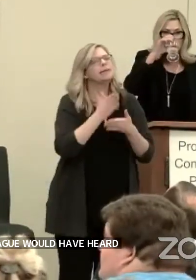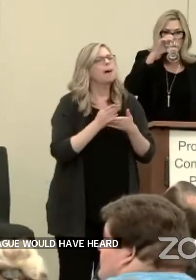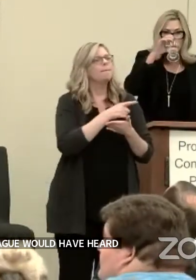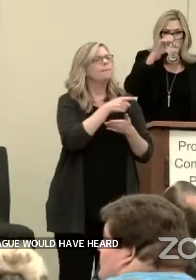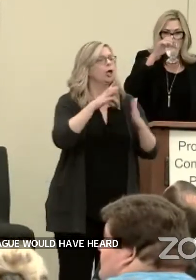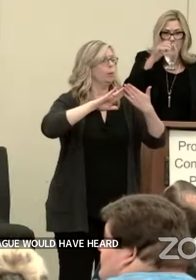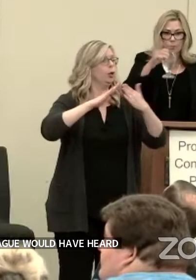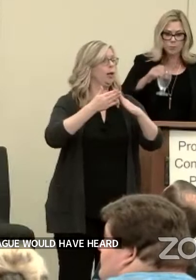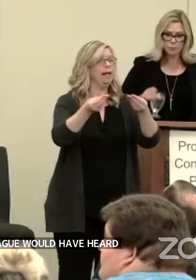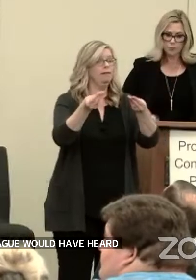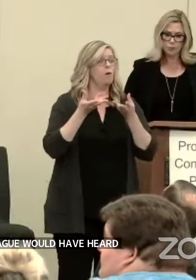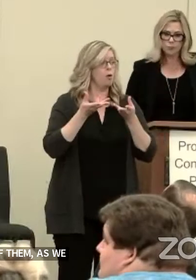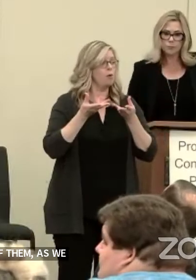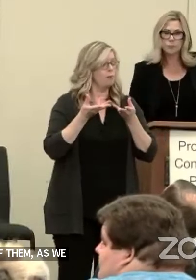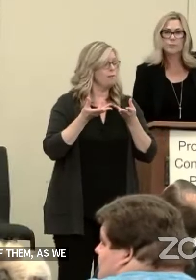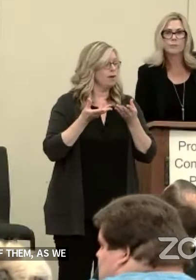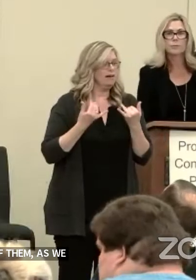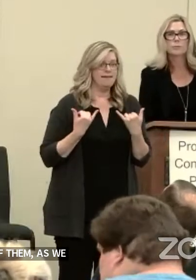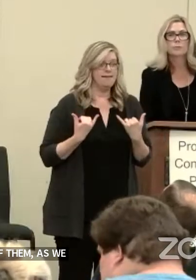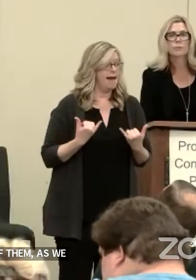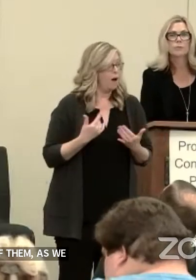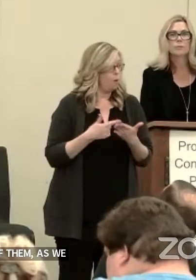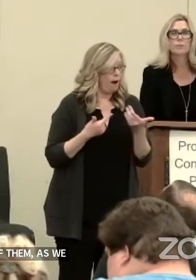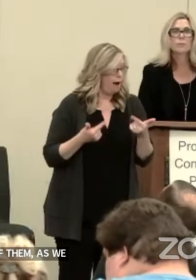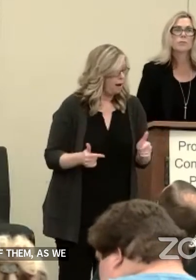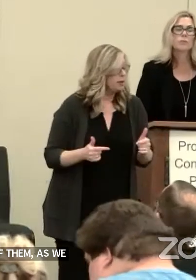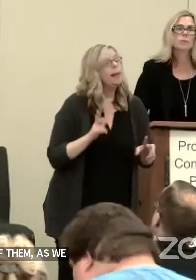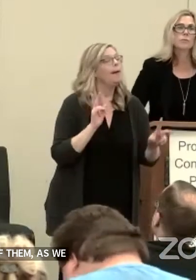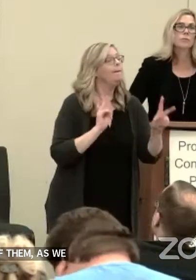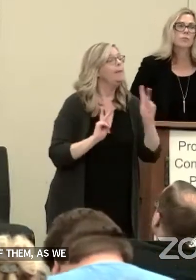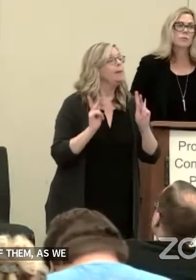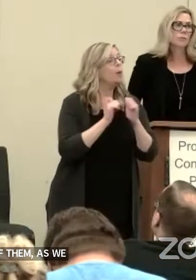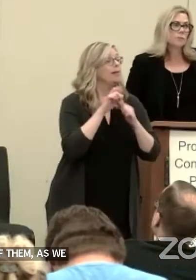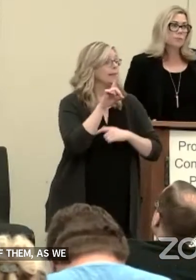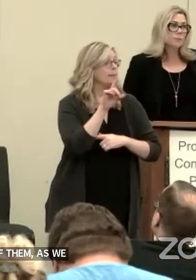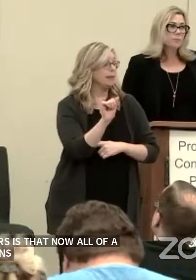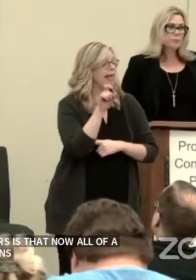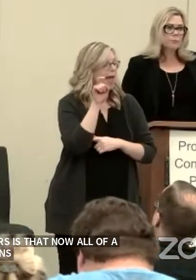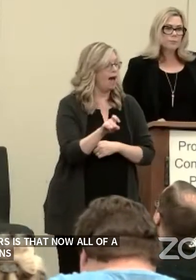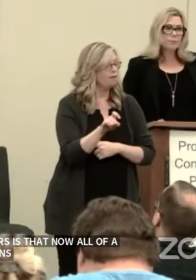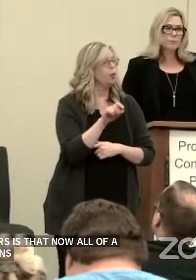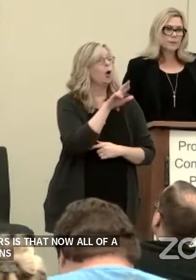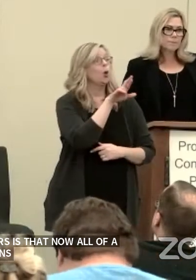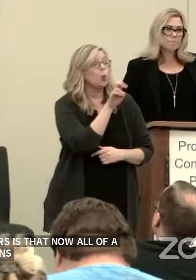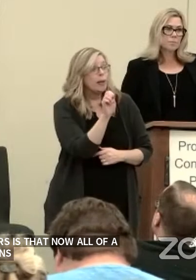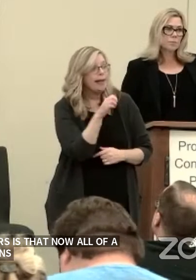community members, is that now all of a sudden persons with disabilities have to reapply.